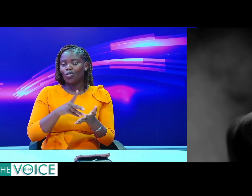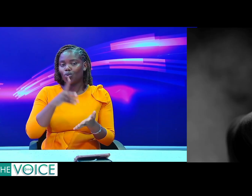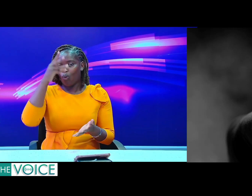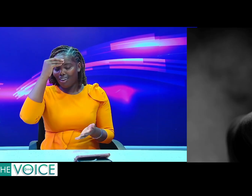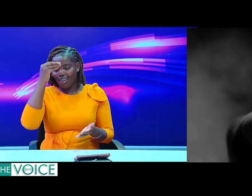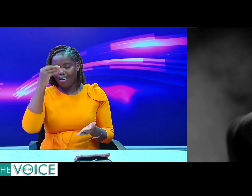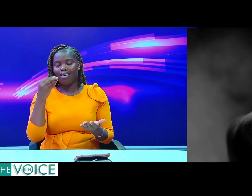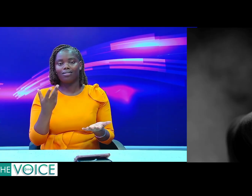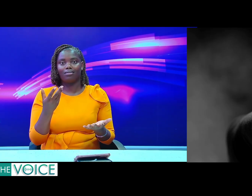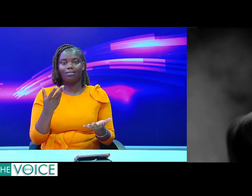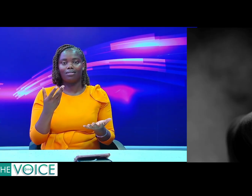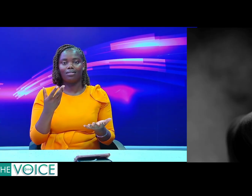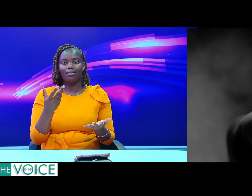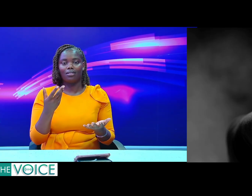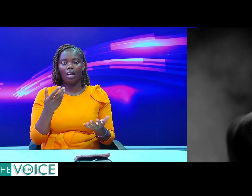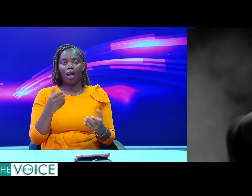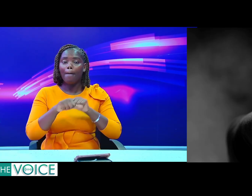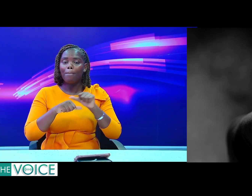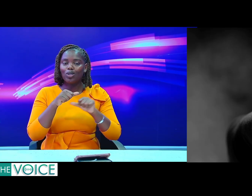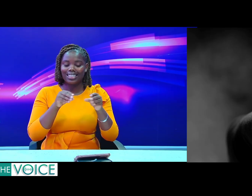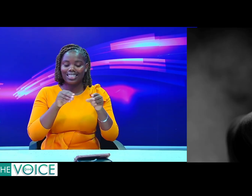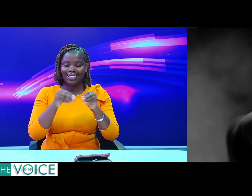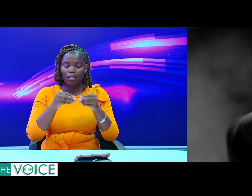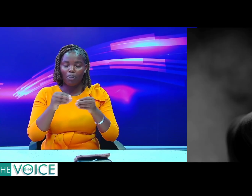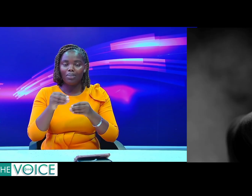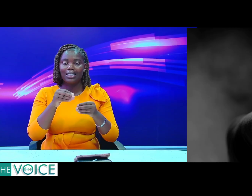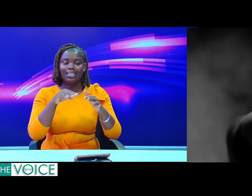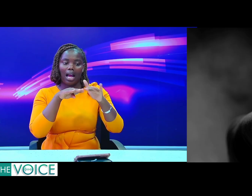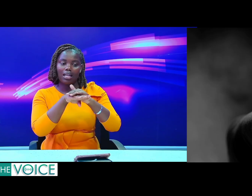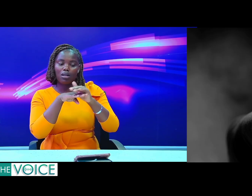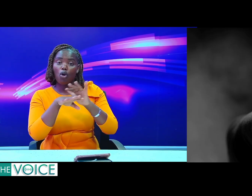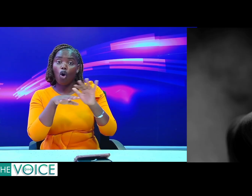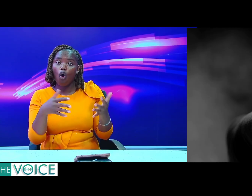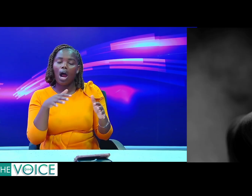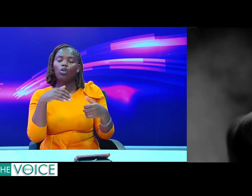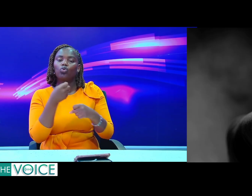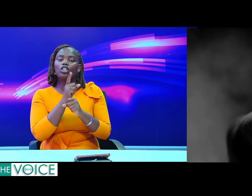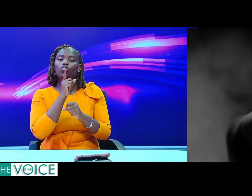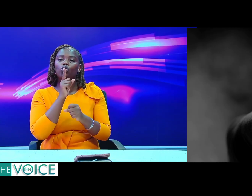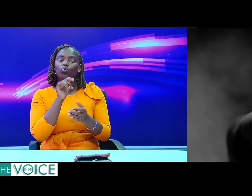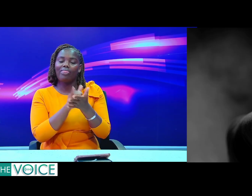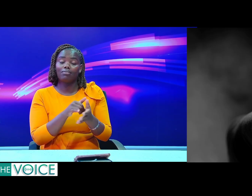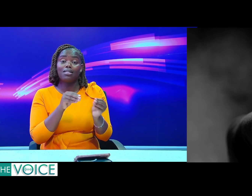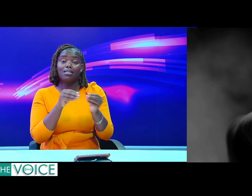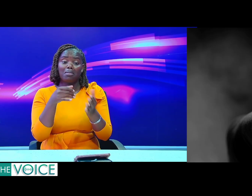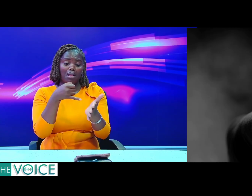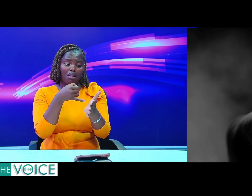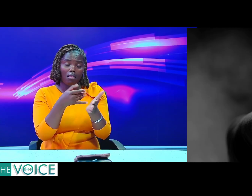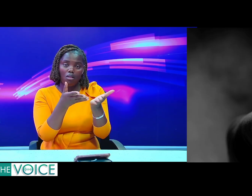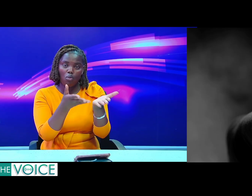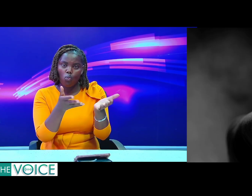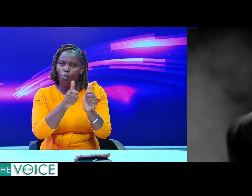these areas. Also, we need to learn about accessibility, especially for persons with